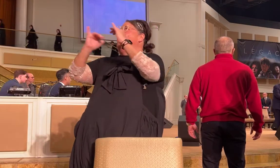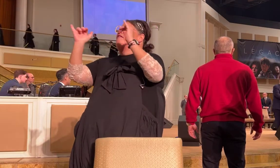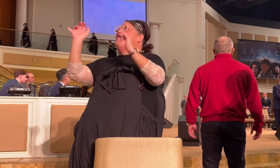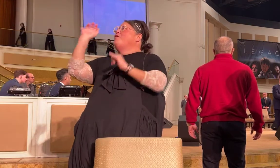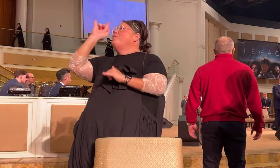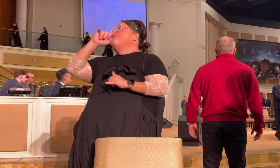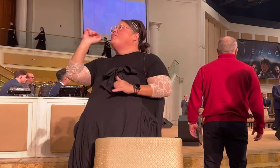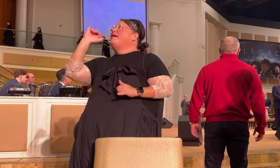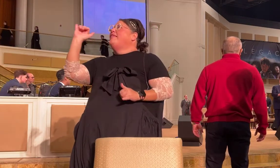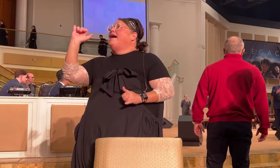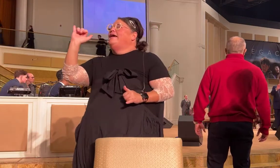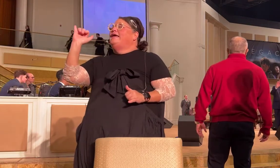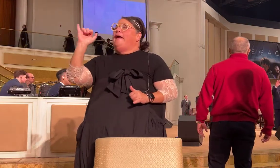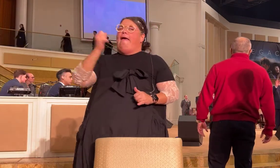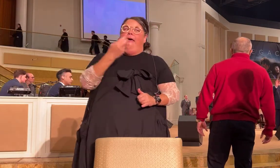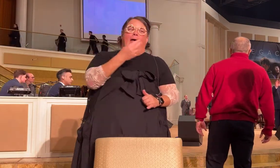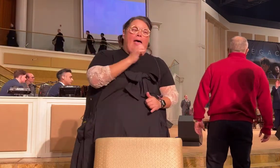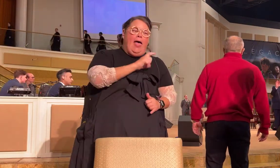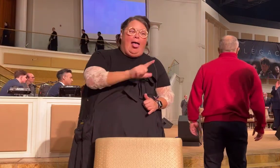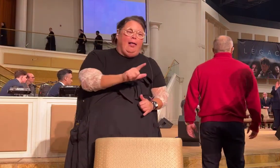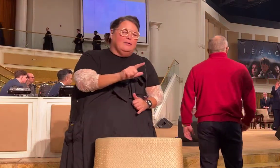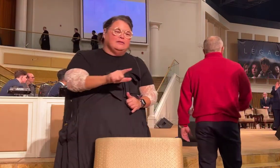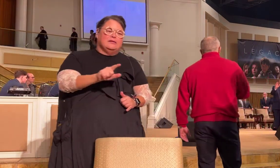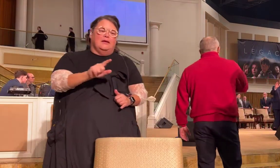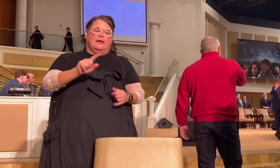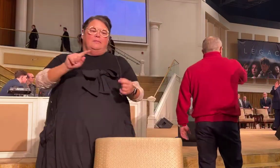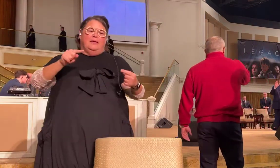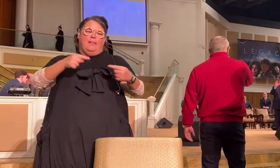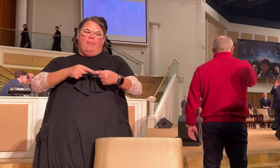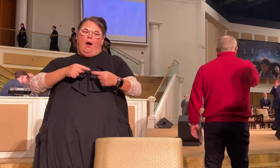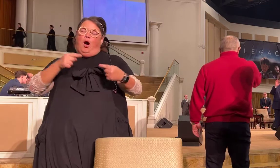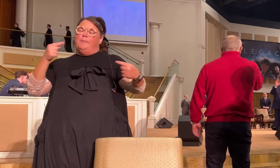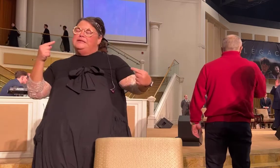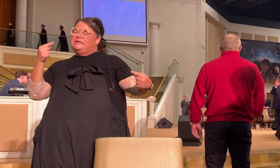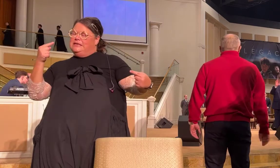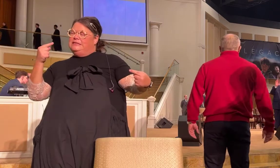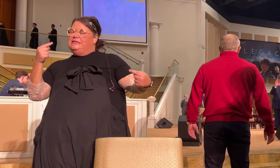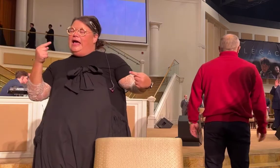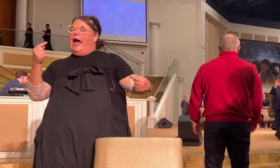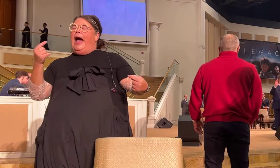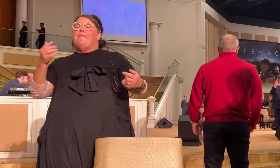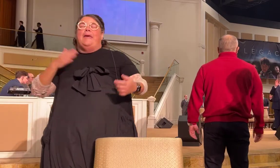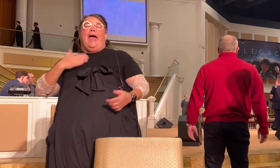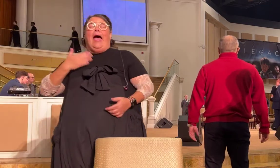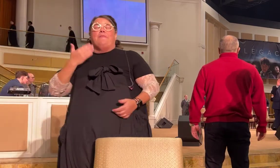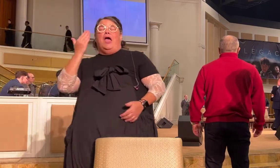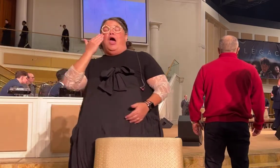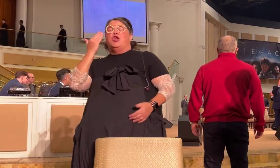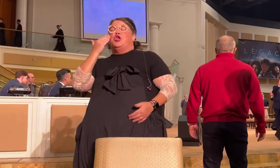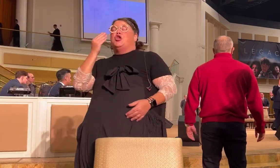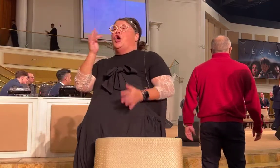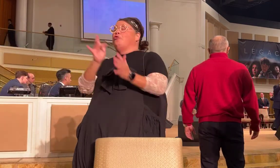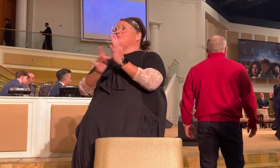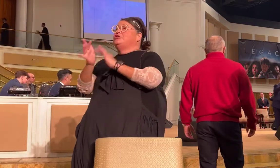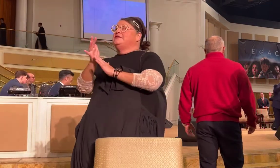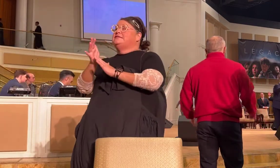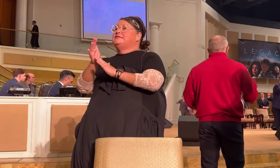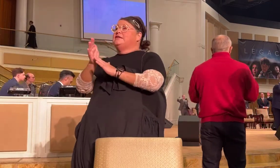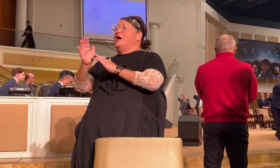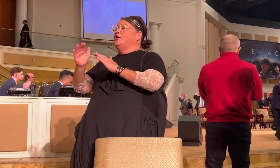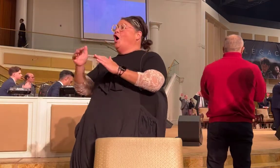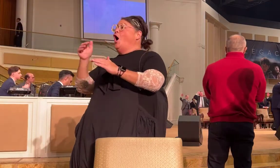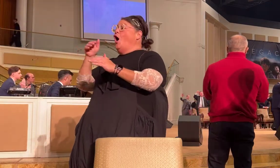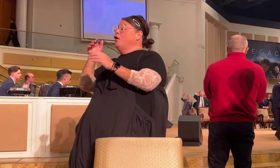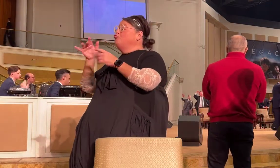be. Hell is going to be just the opposite. I'm glad I know Jesus, and I'm glad I'm on my way to heaven.